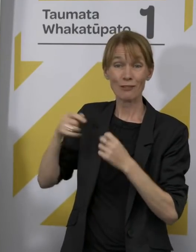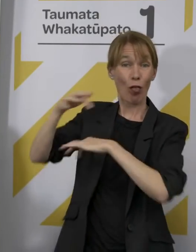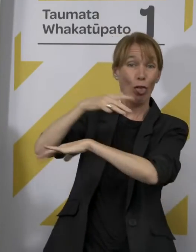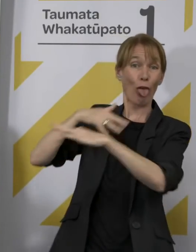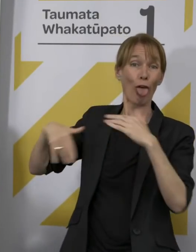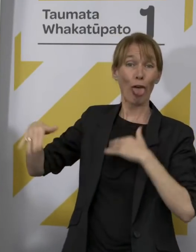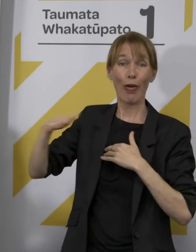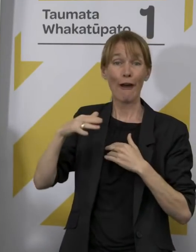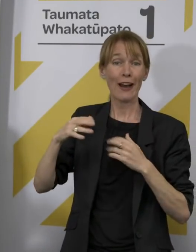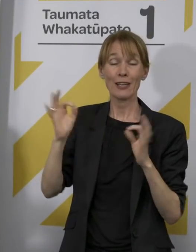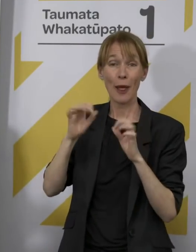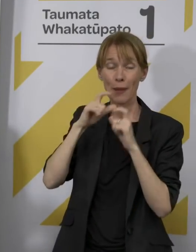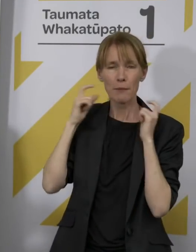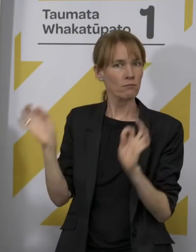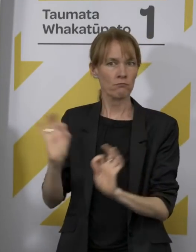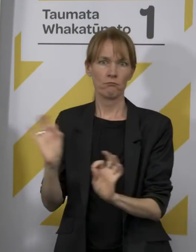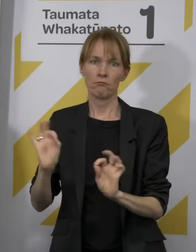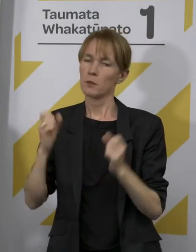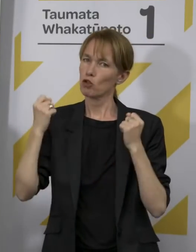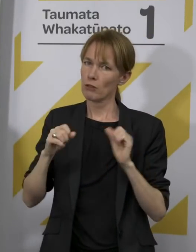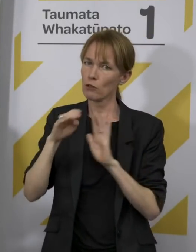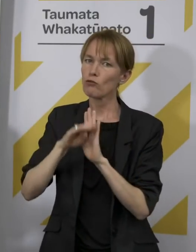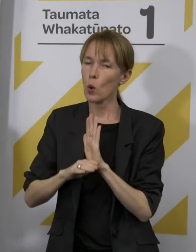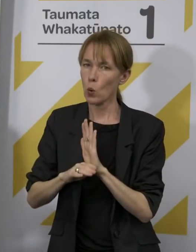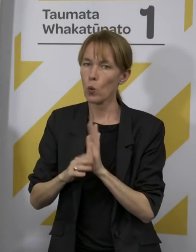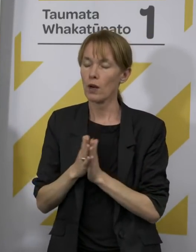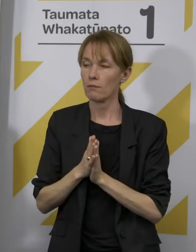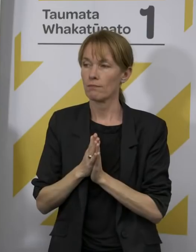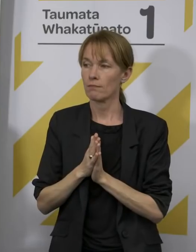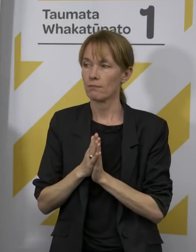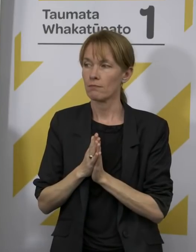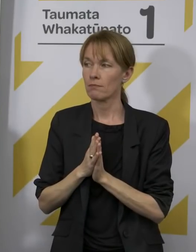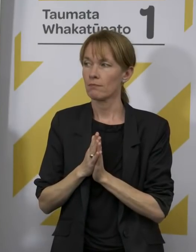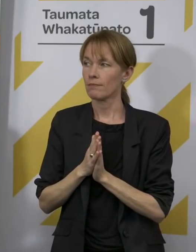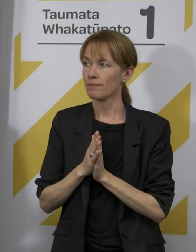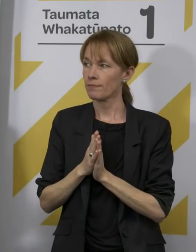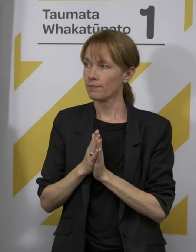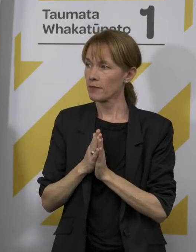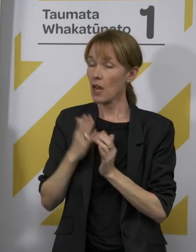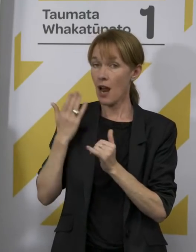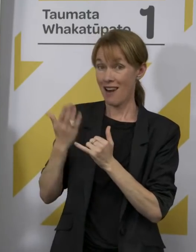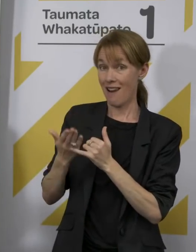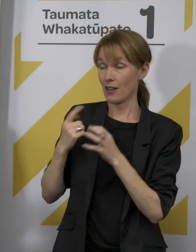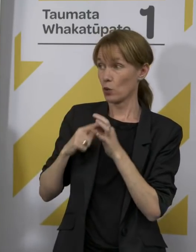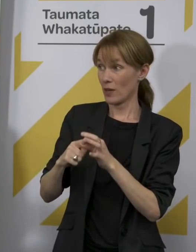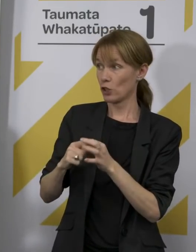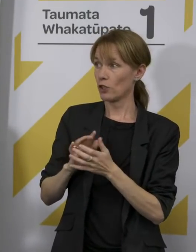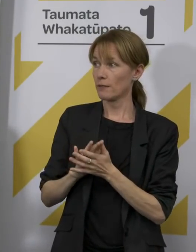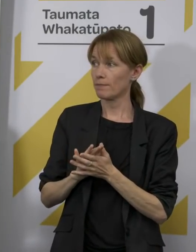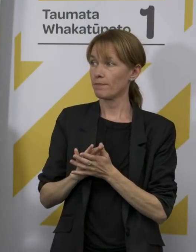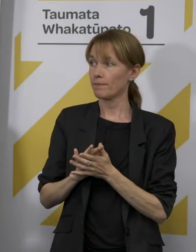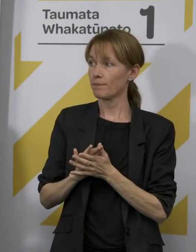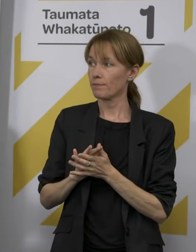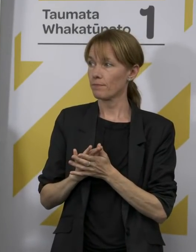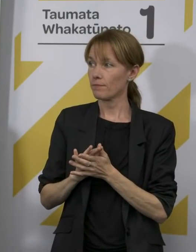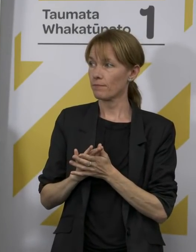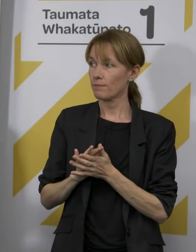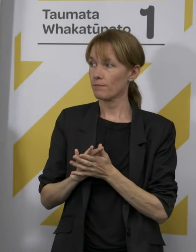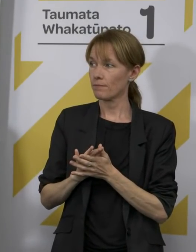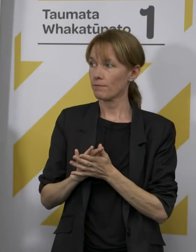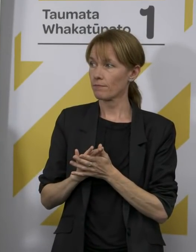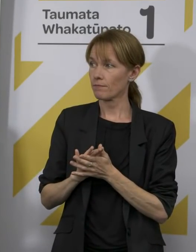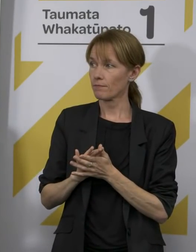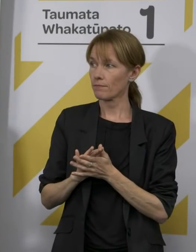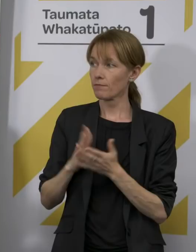place since that February evacuation flight, are the ones that are still being used now. Has there been any thought towards using these rapid